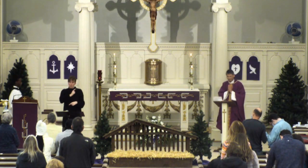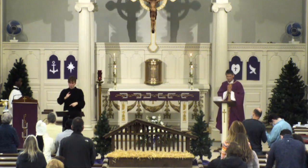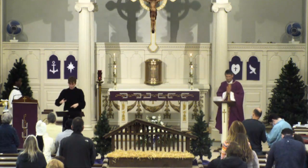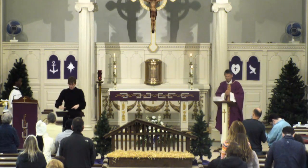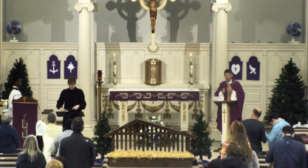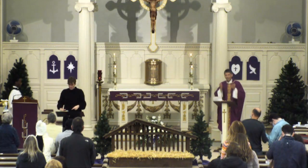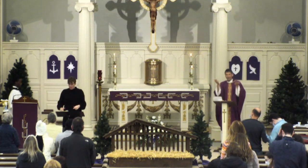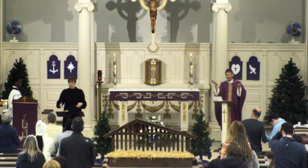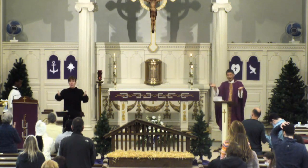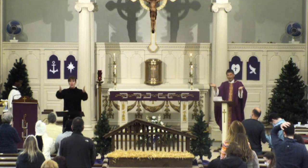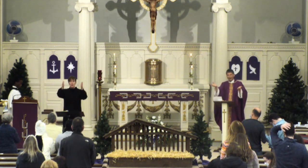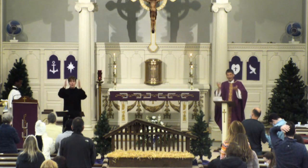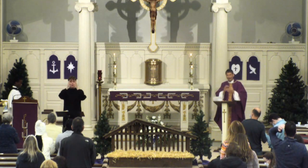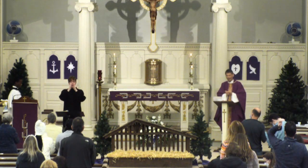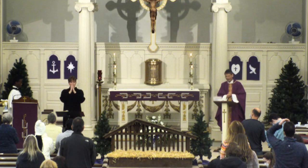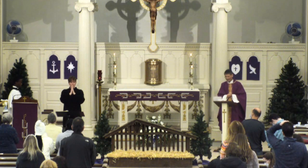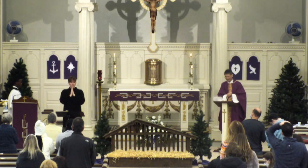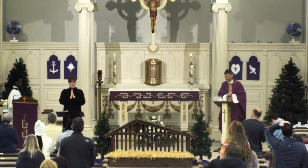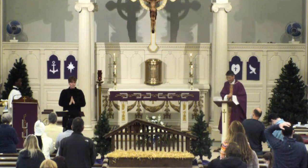Lord.